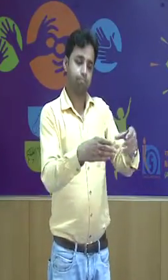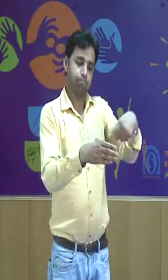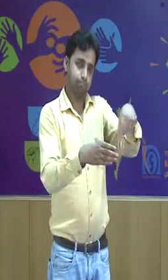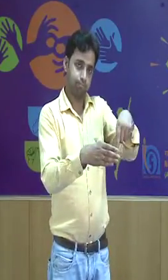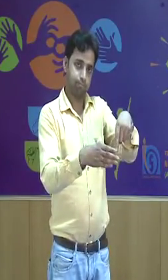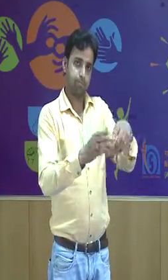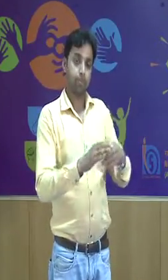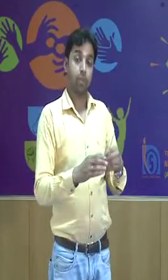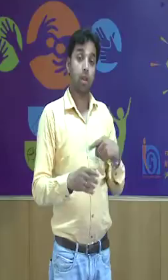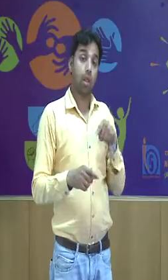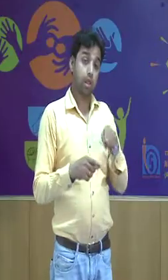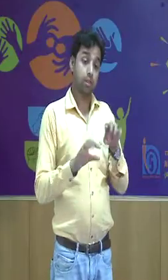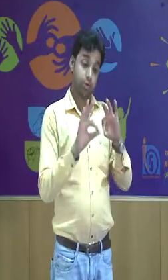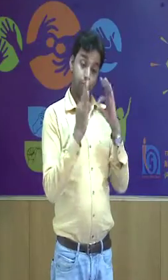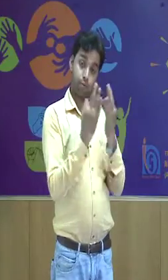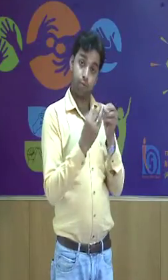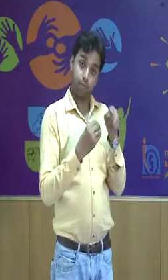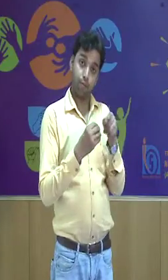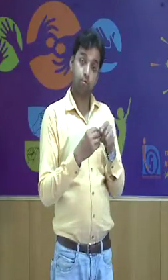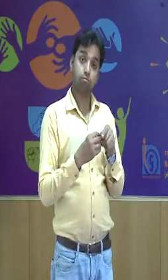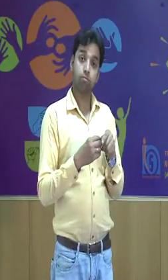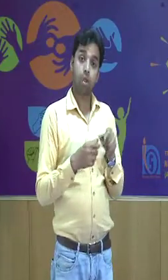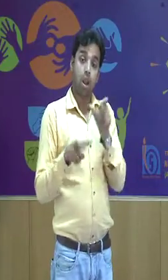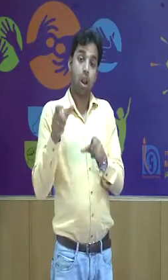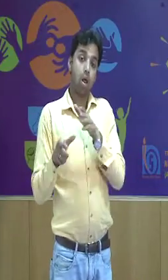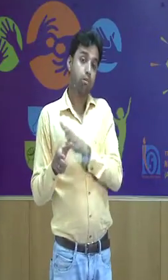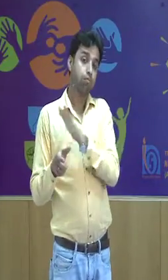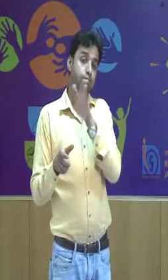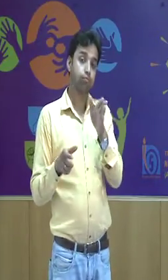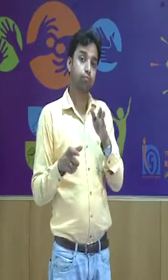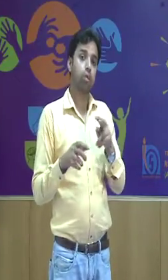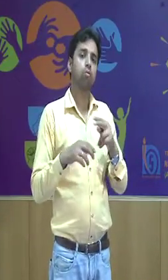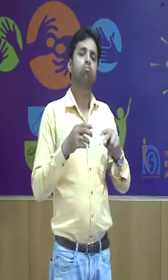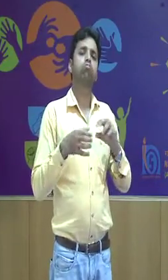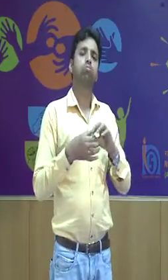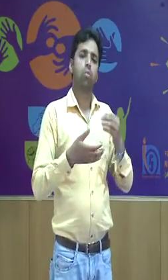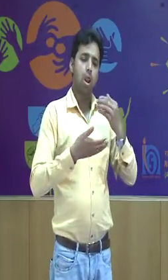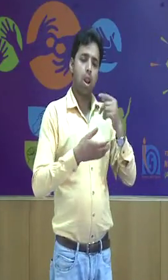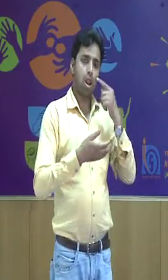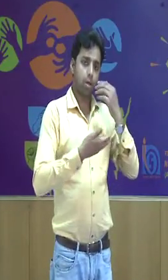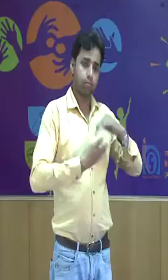In such family, people of one or more generations live together.